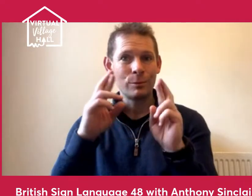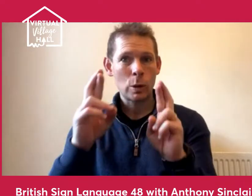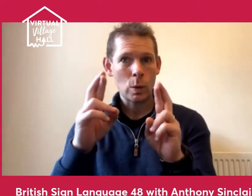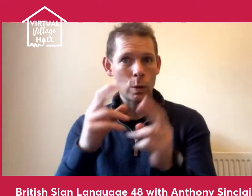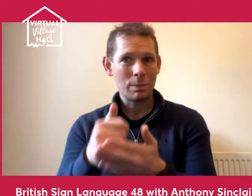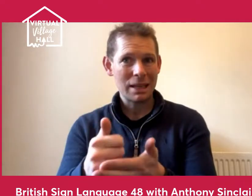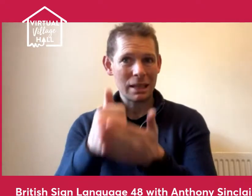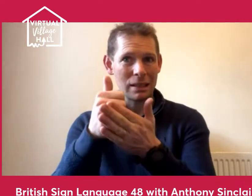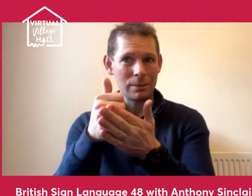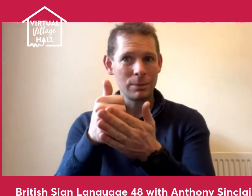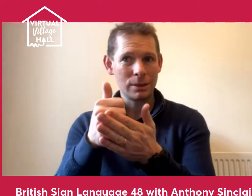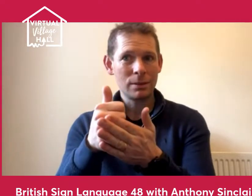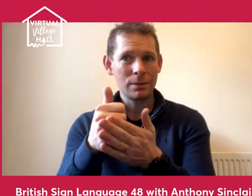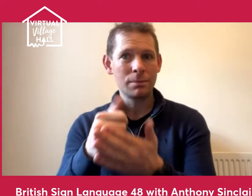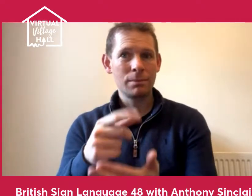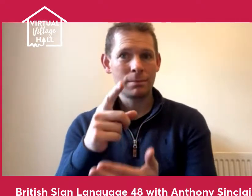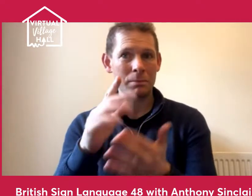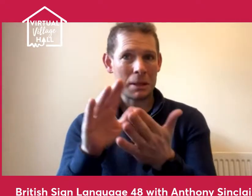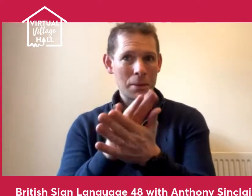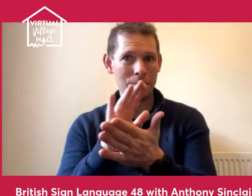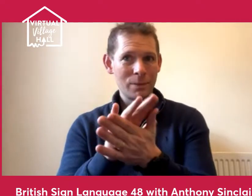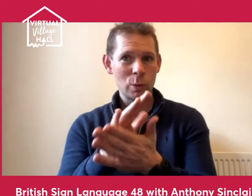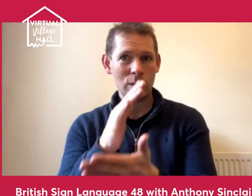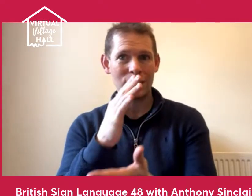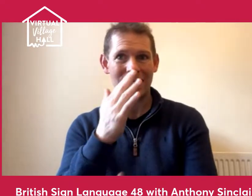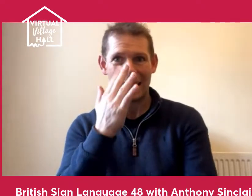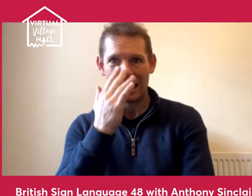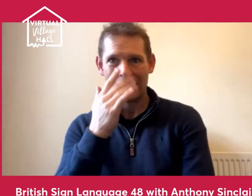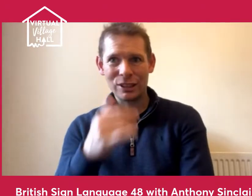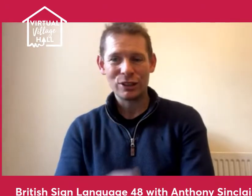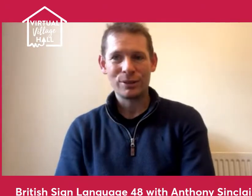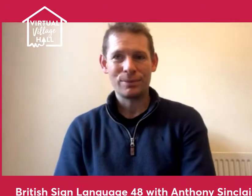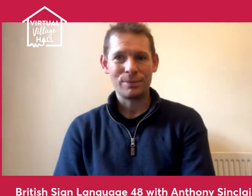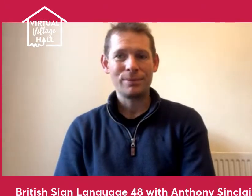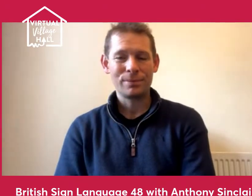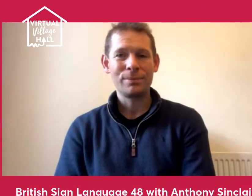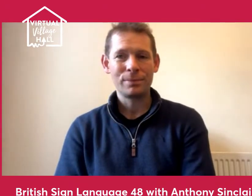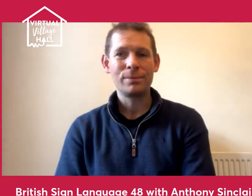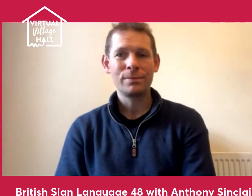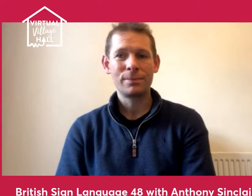Okay, hopefully that helps to be able to describe a person's age.